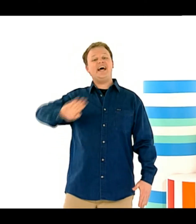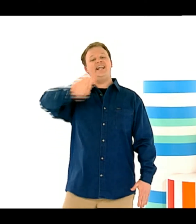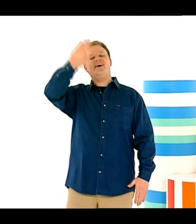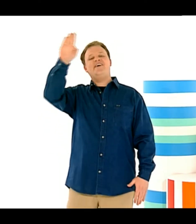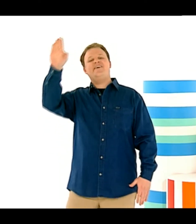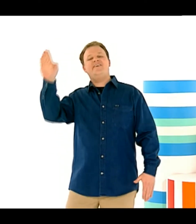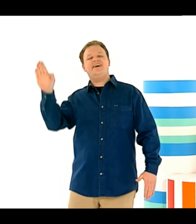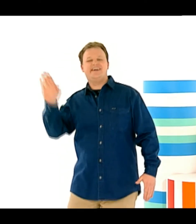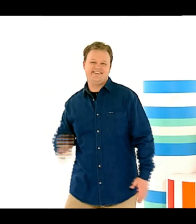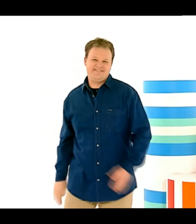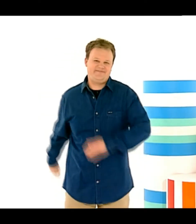hello,